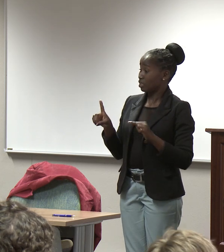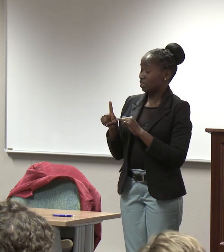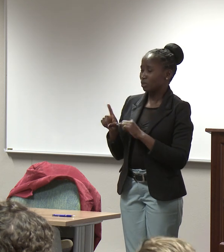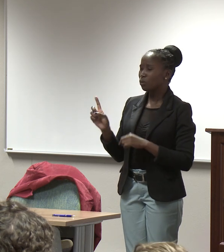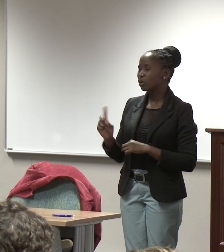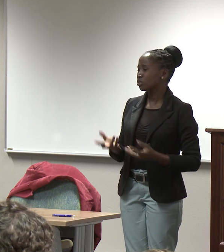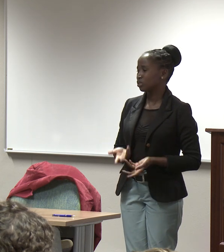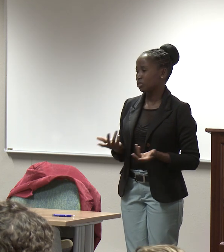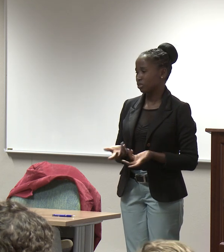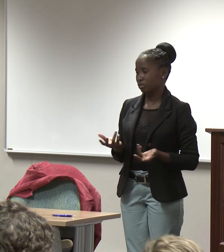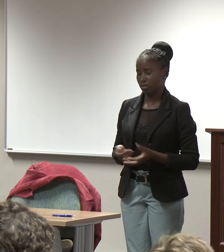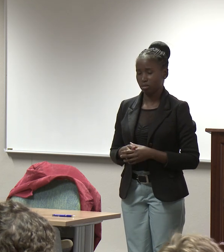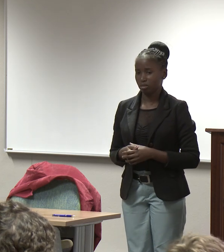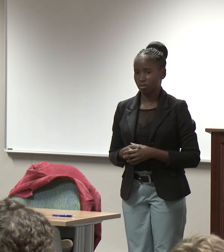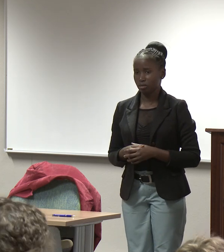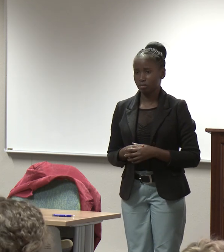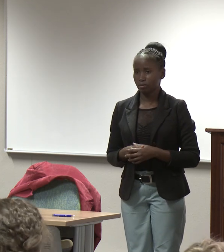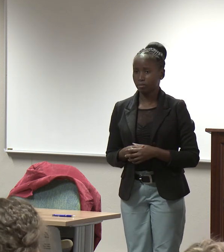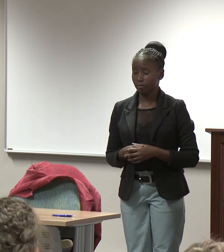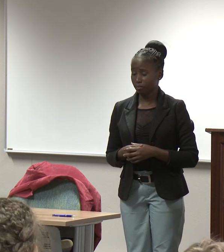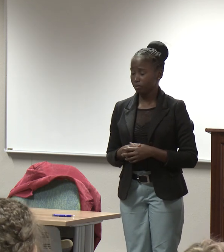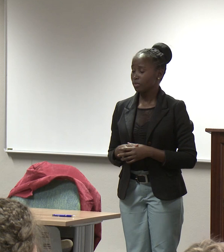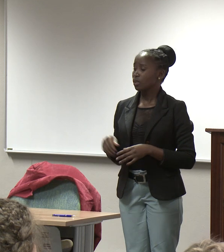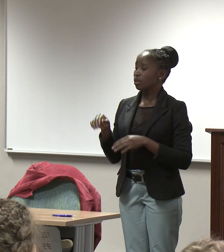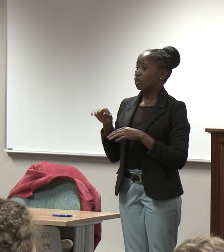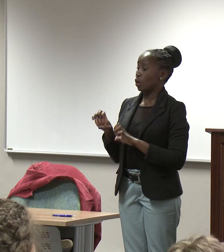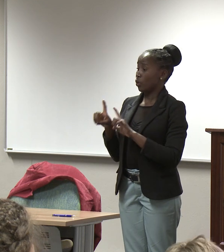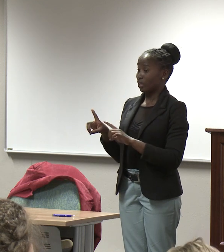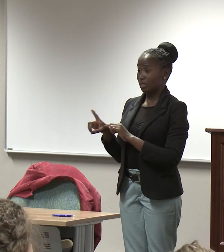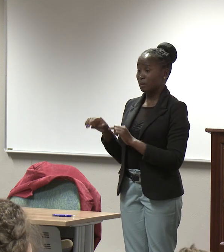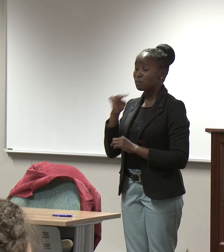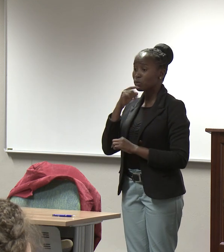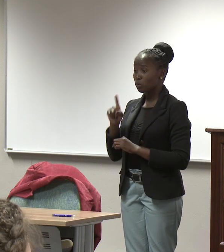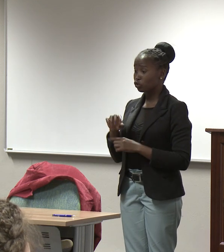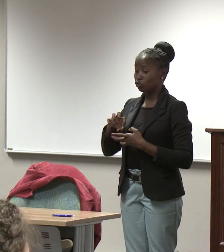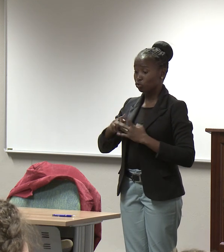Education, in fact, is to try to train social beings